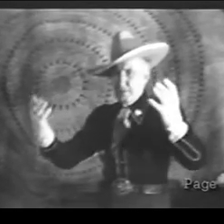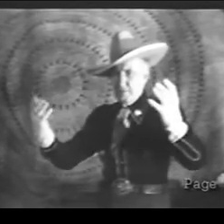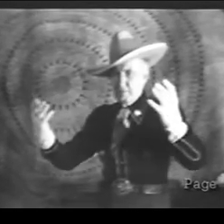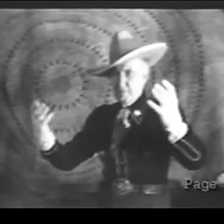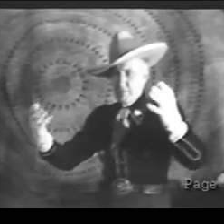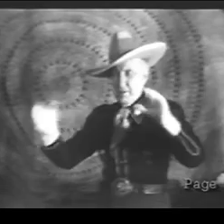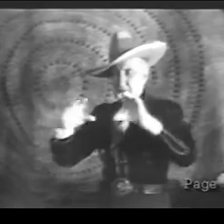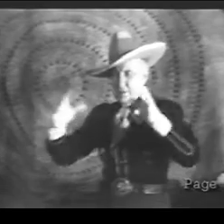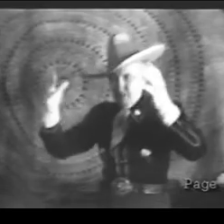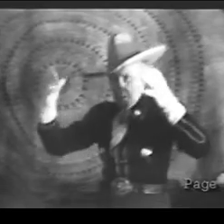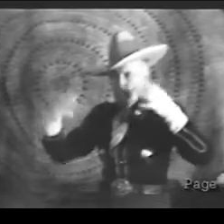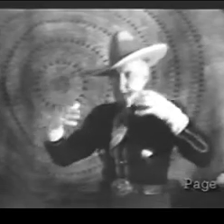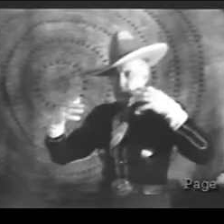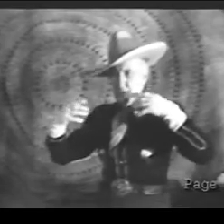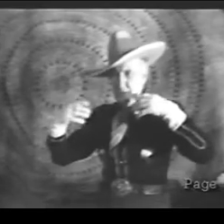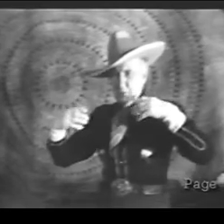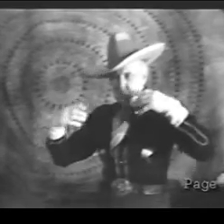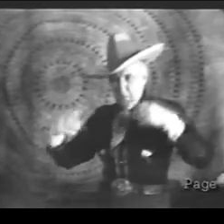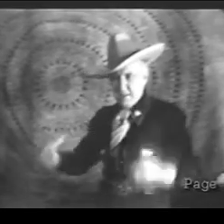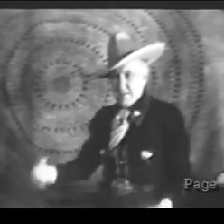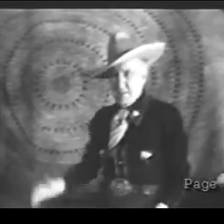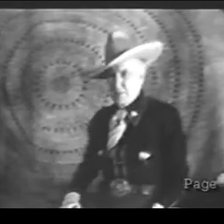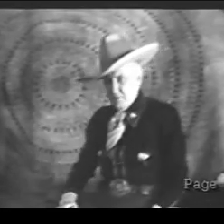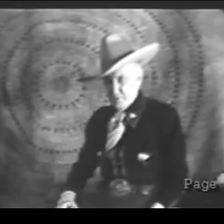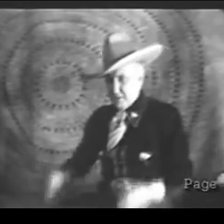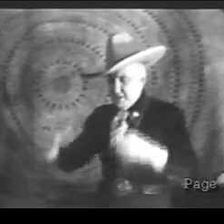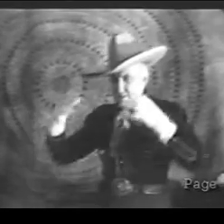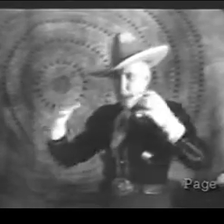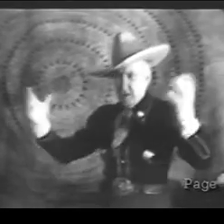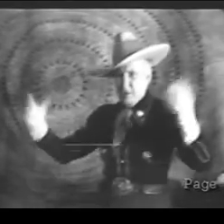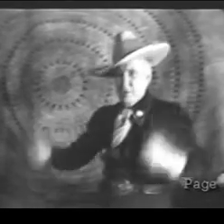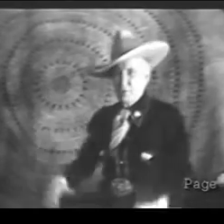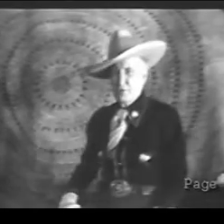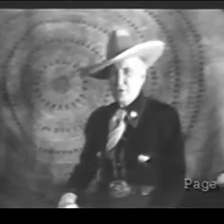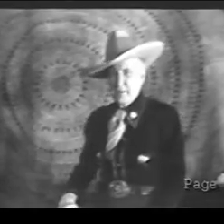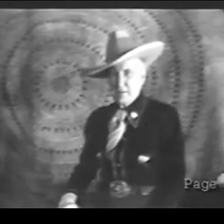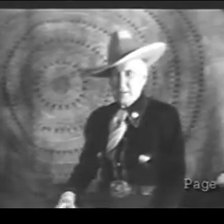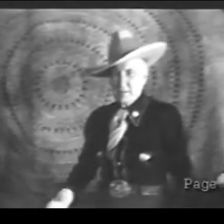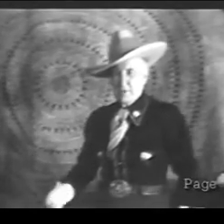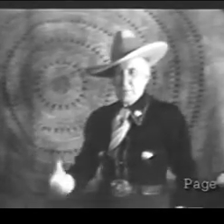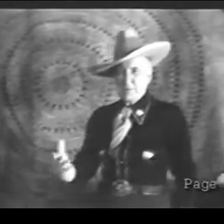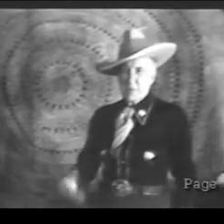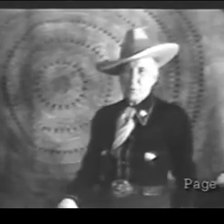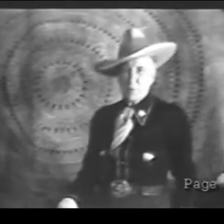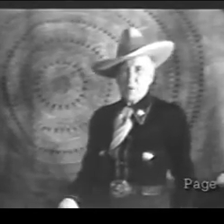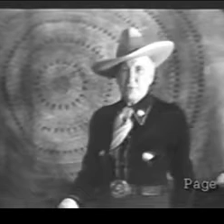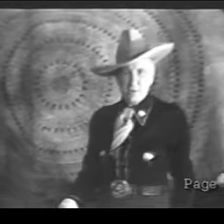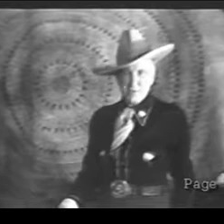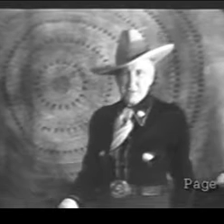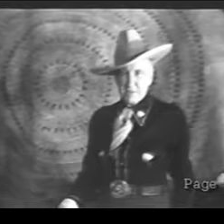it, sew it up, and put it on and make a mask. And then your buffalo dance, they wear that whole buffalo head, very much the same as we wear a false face